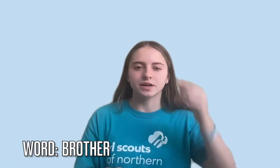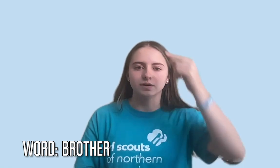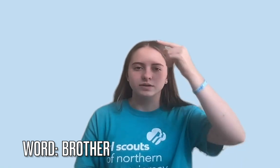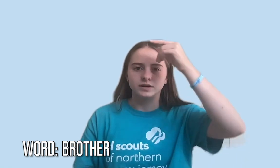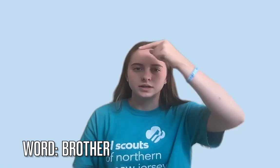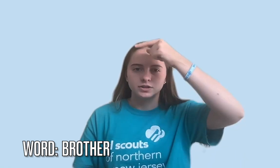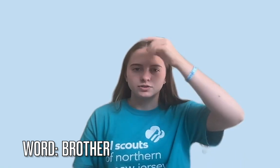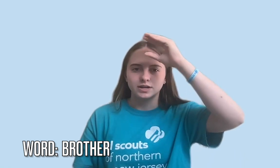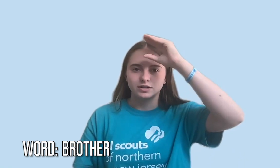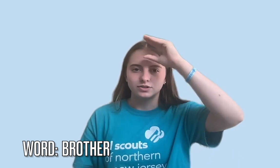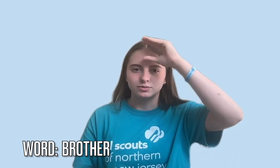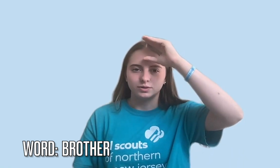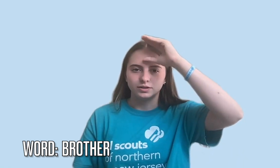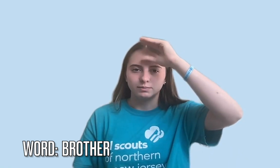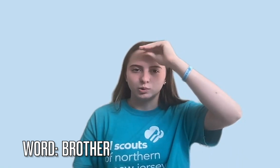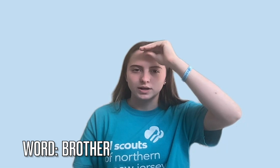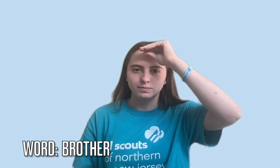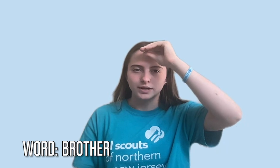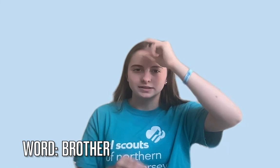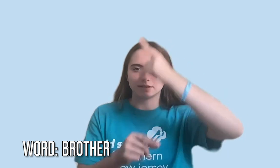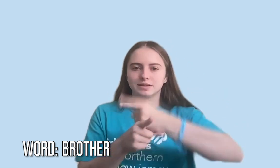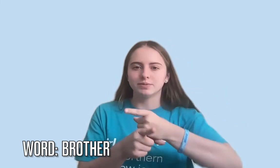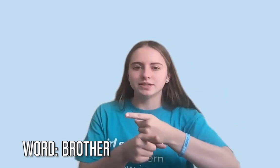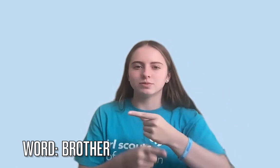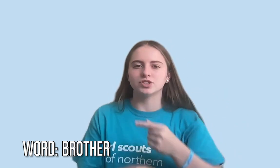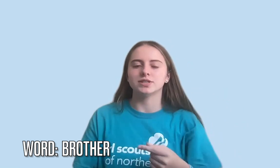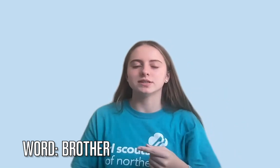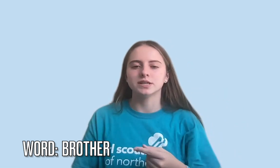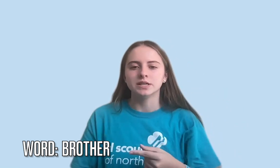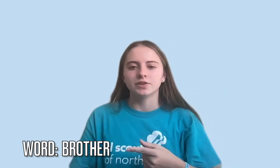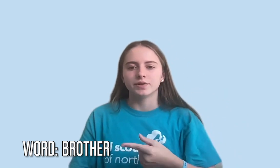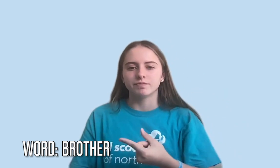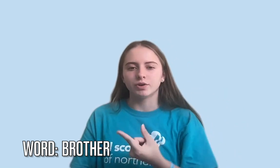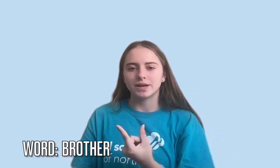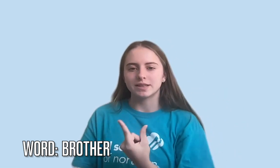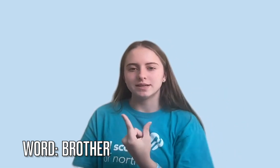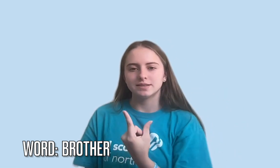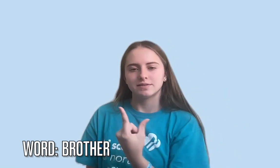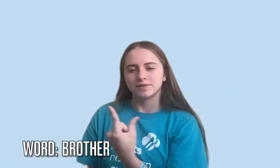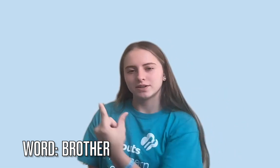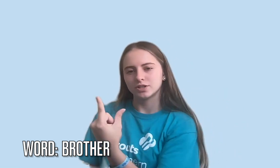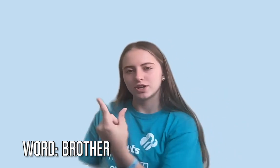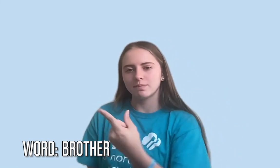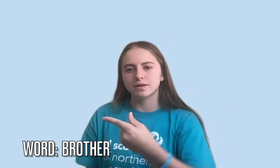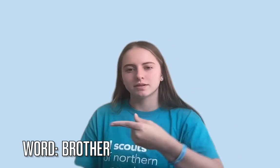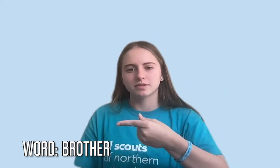So you can either do boy plus siblings, which is you'll make this finger shape.